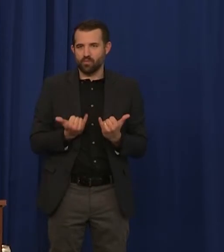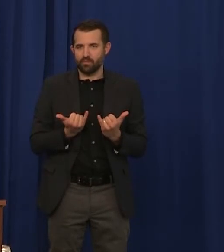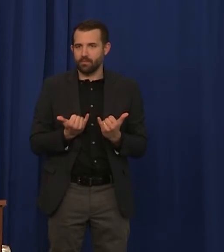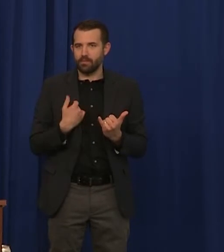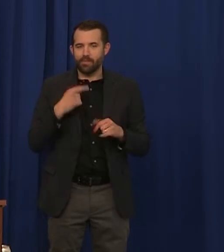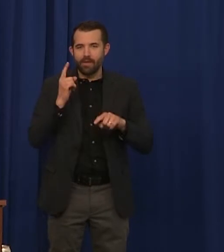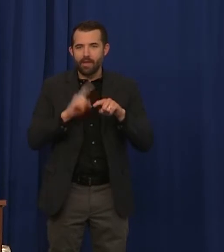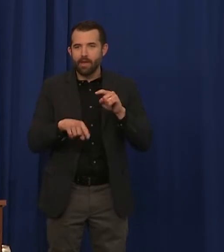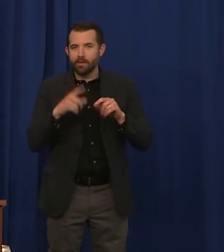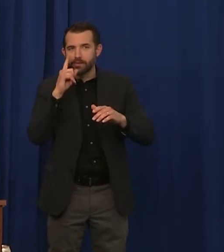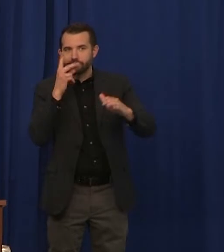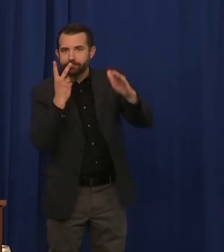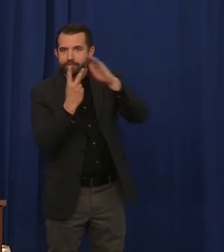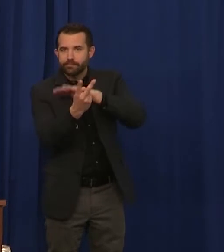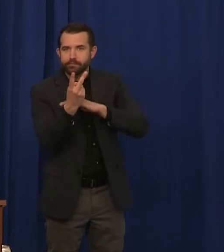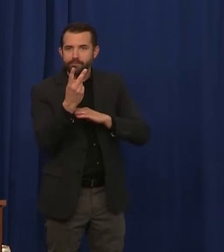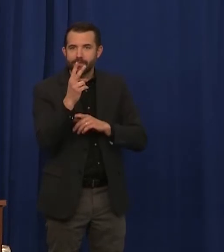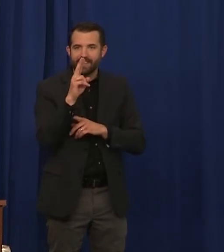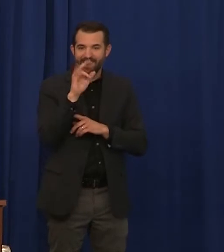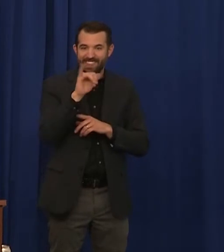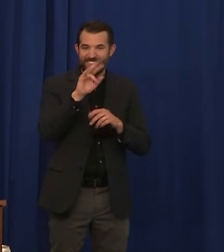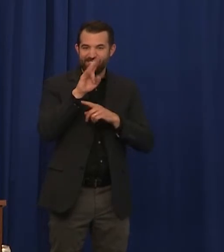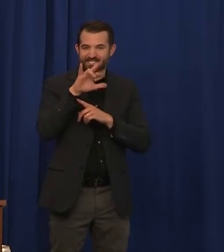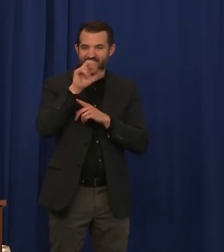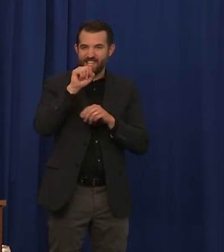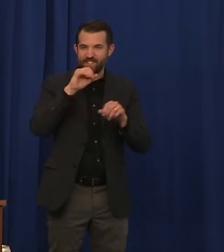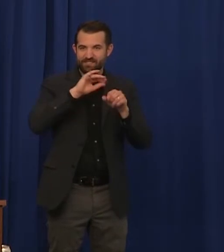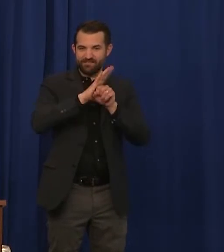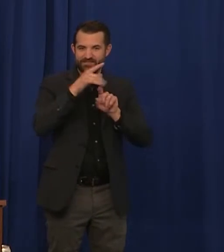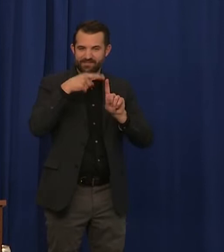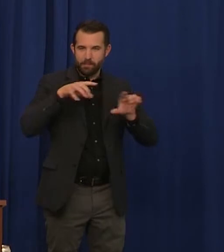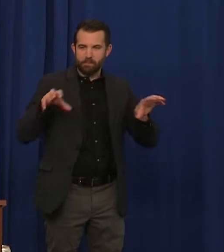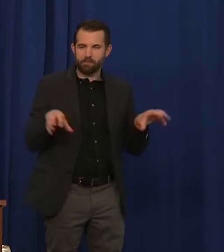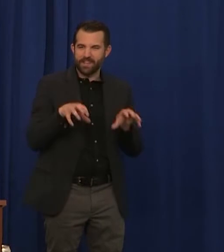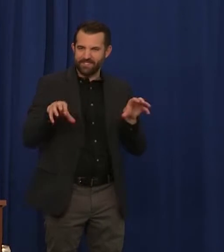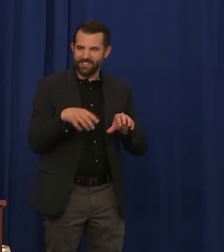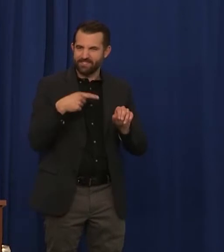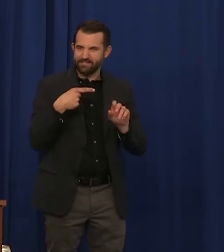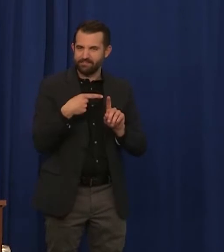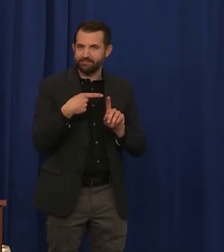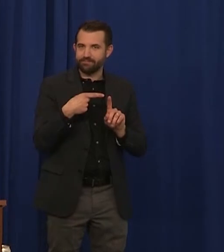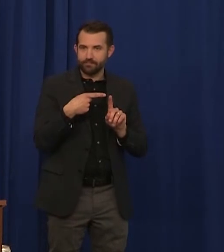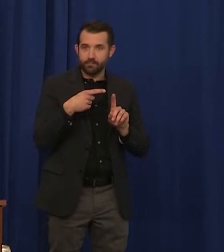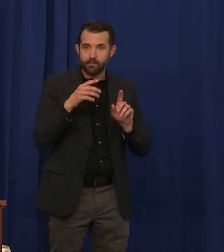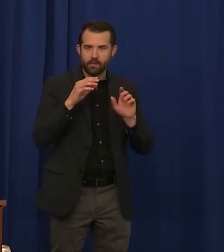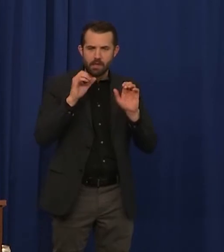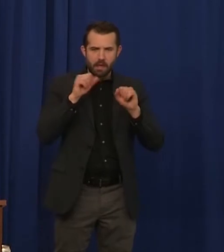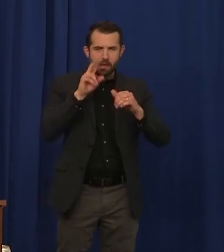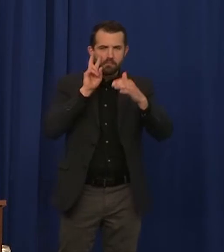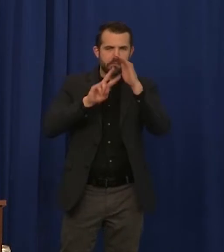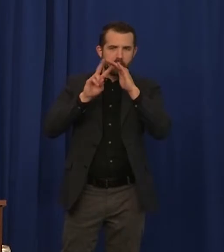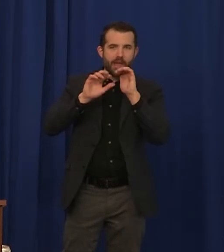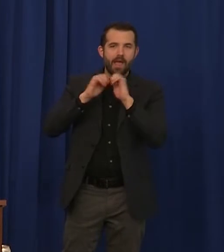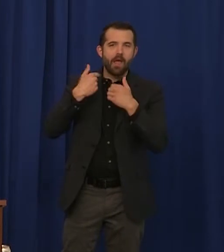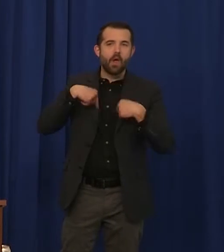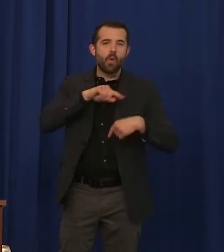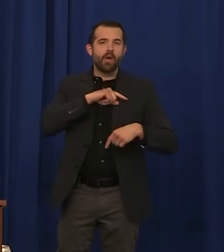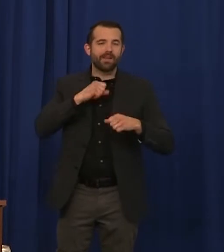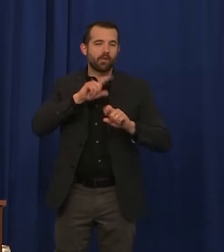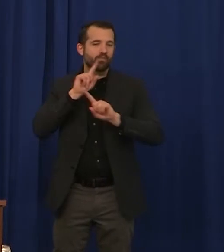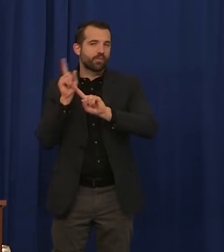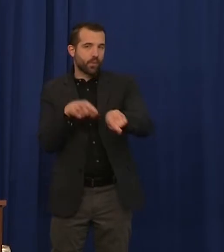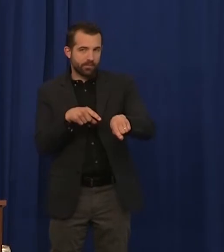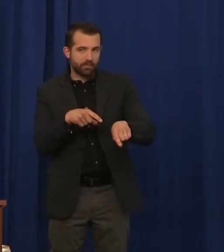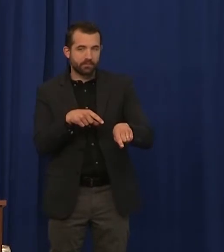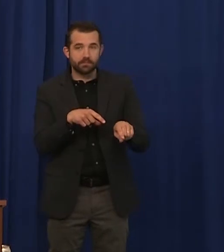but what we can predict is our response to it. And the stronger and more robust our response is now, the more